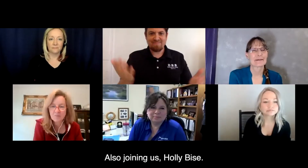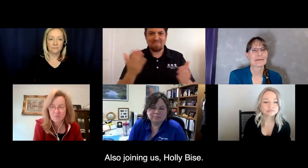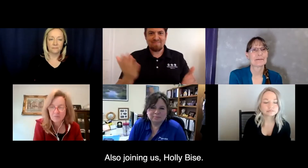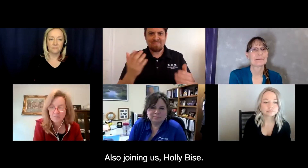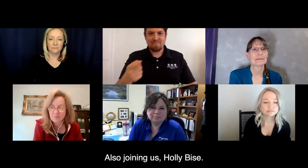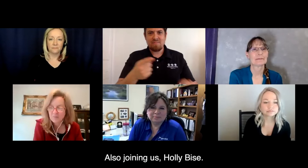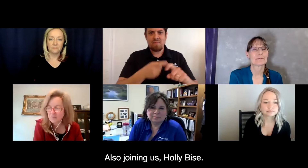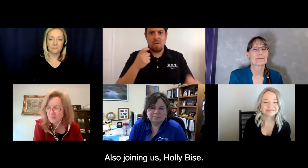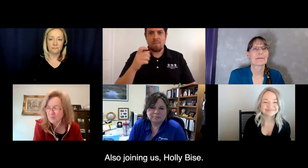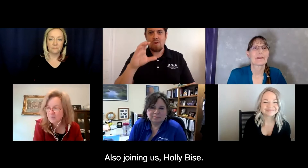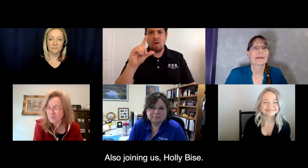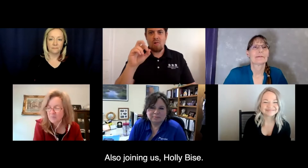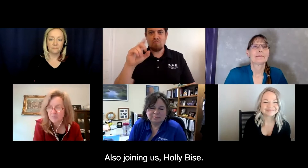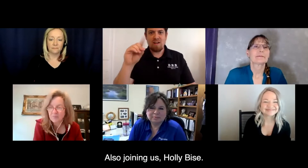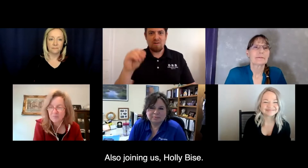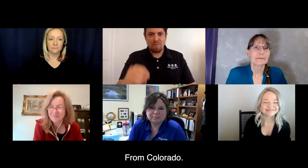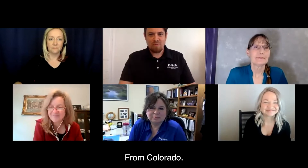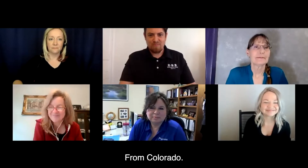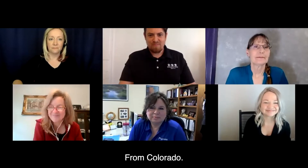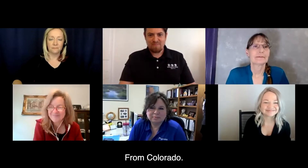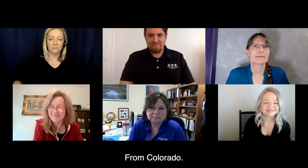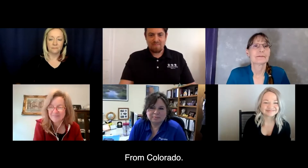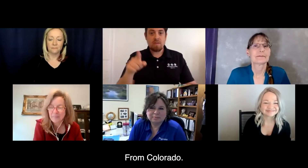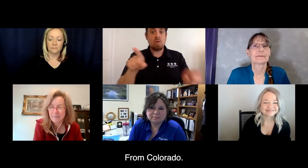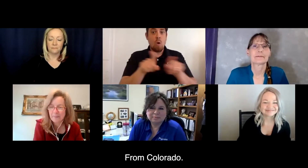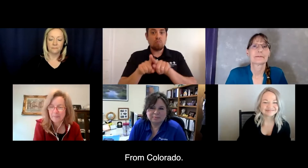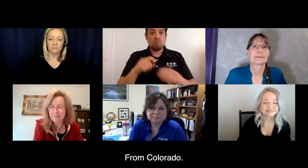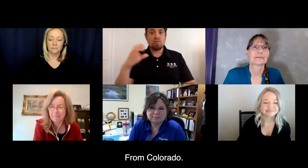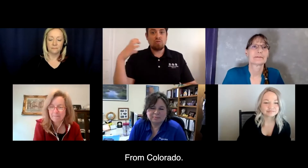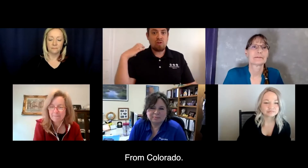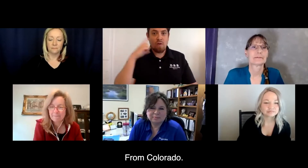joining us, Holly Bice from Colorado.